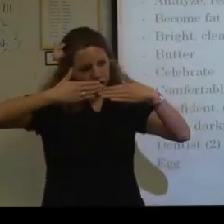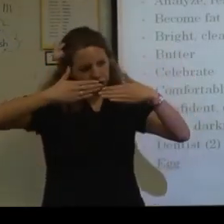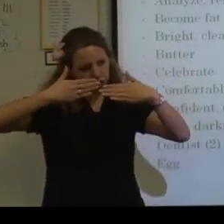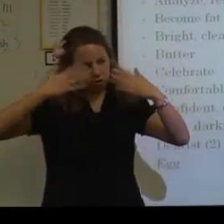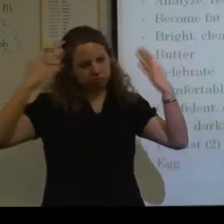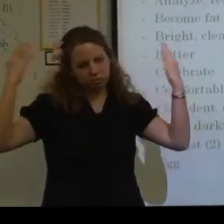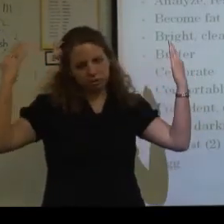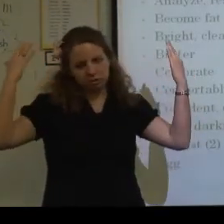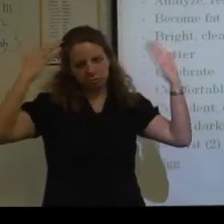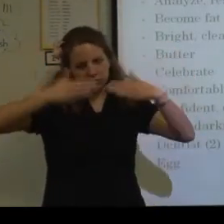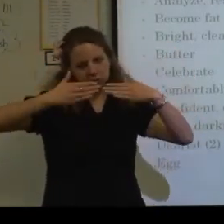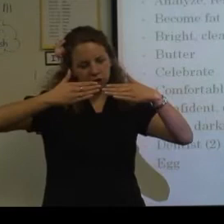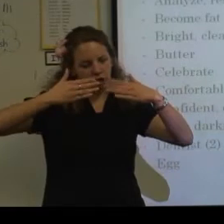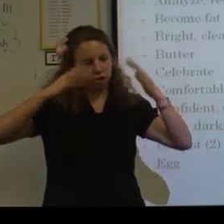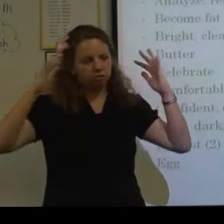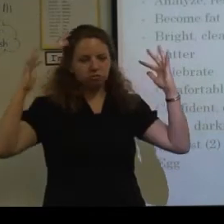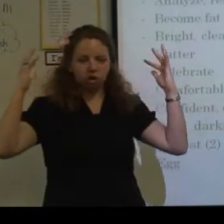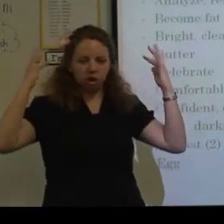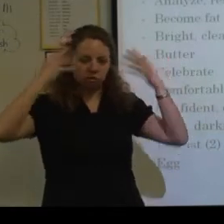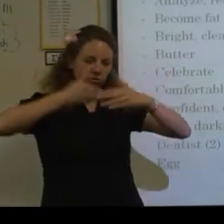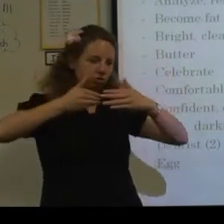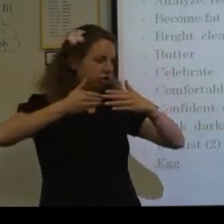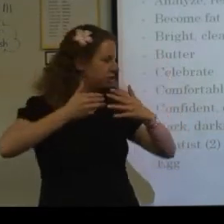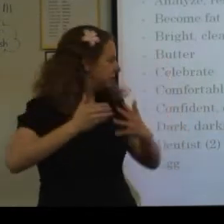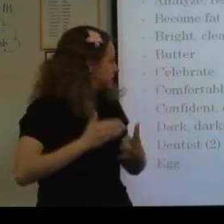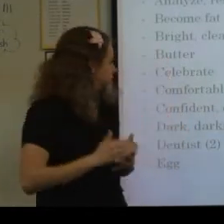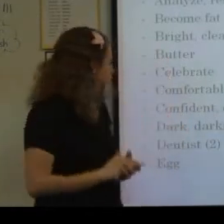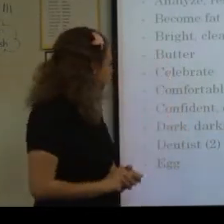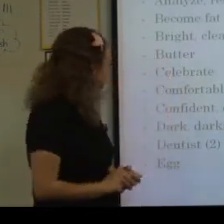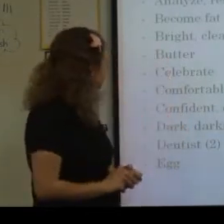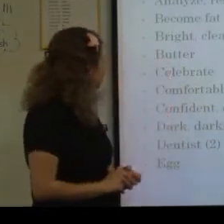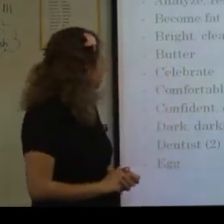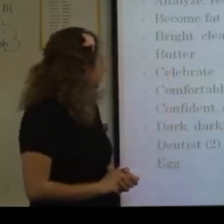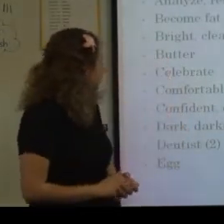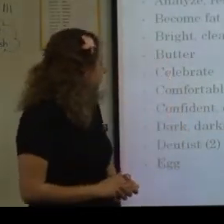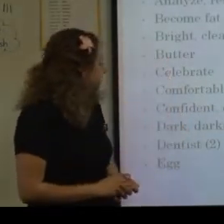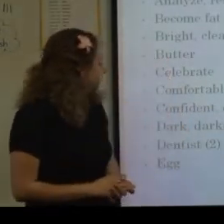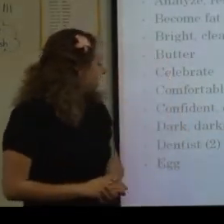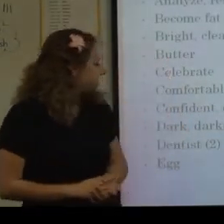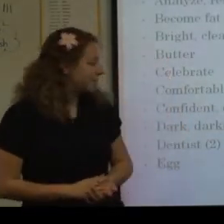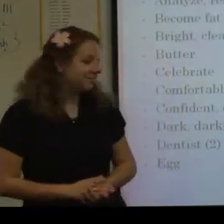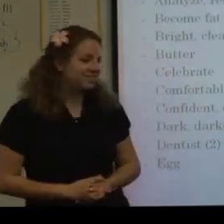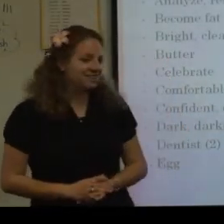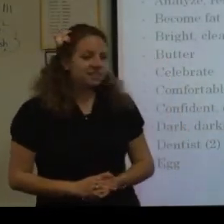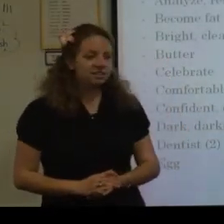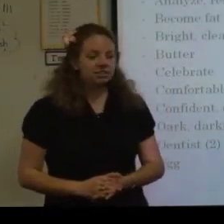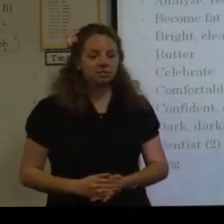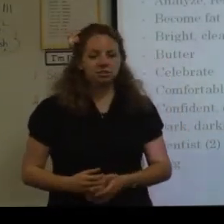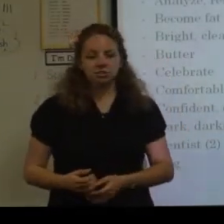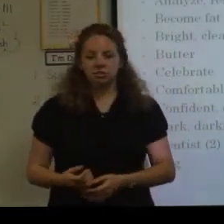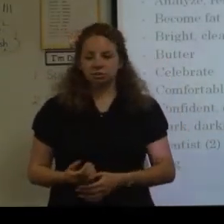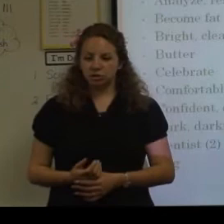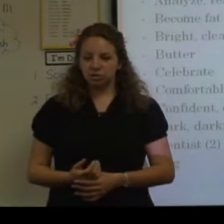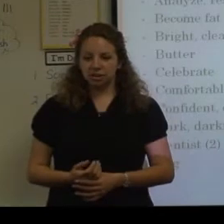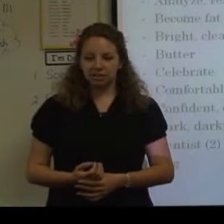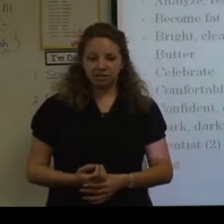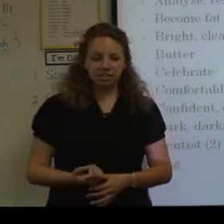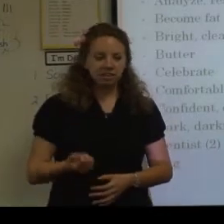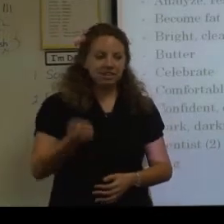Dark. Dark. Dark or darkness. Okay, and then we have dentist. So there's two that I've seen.